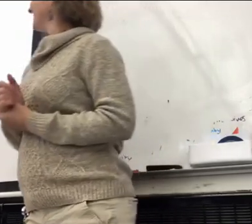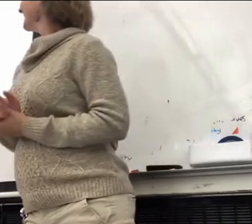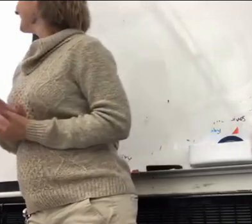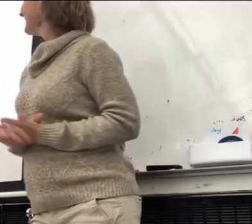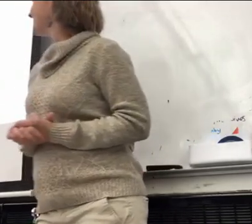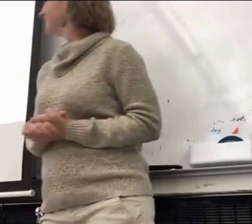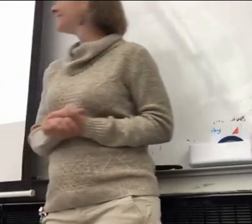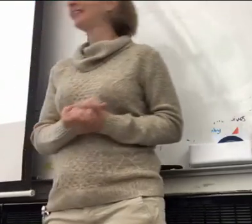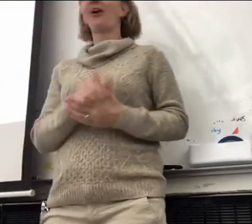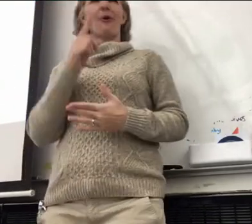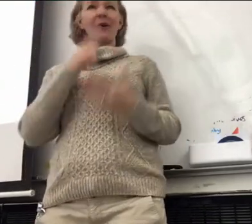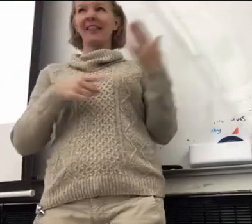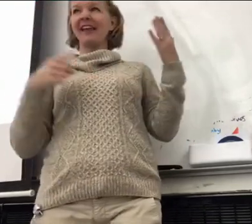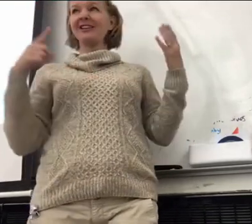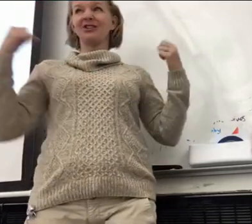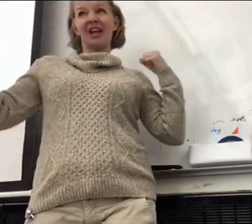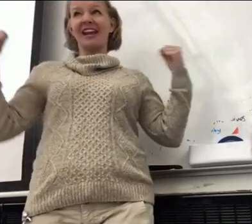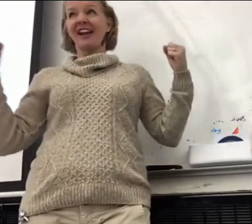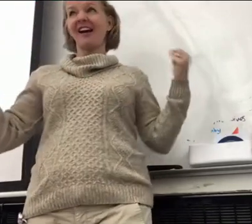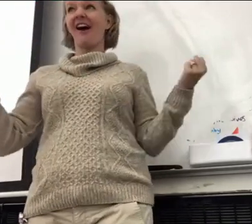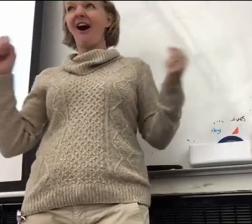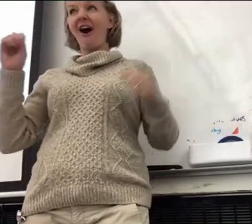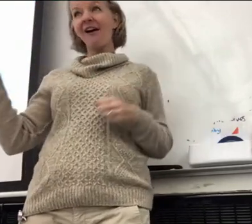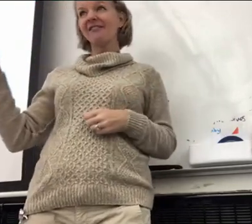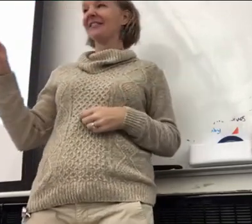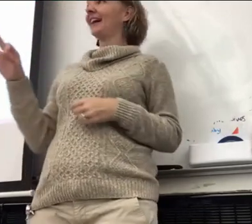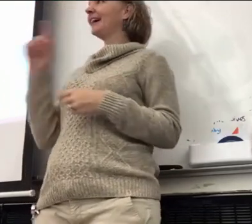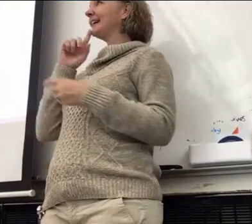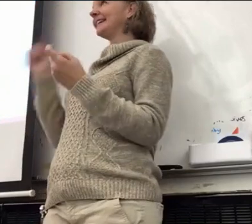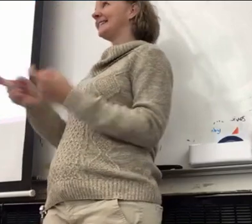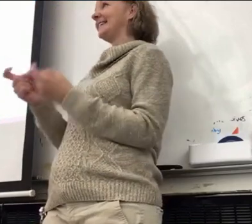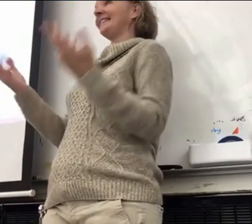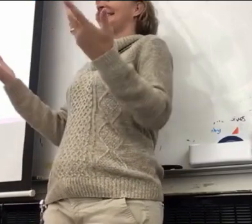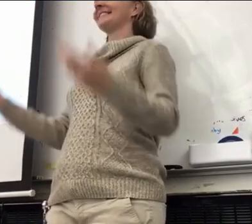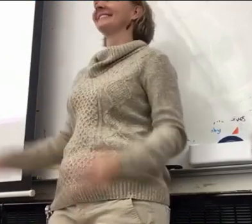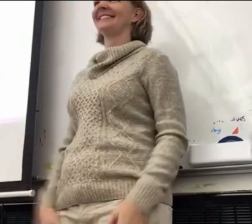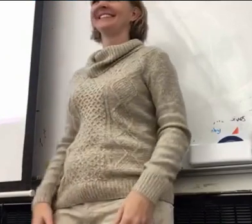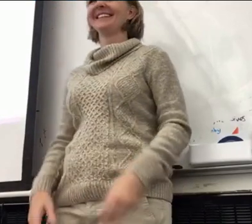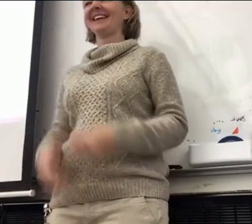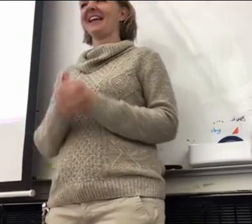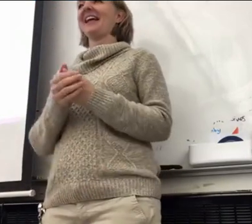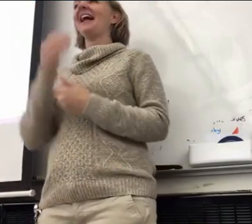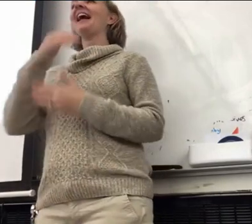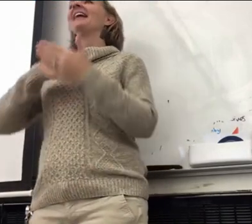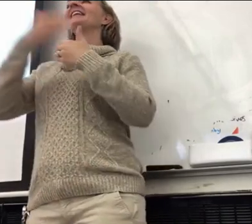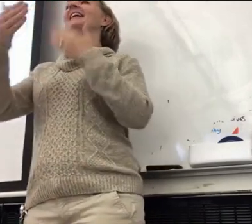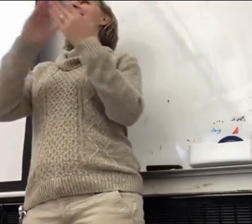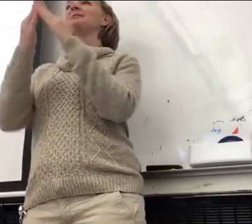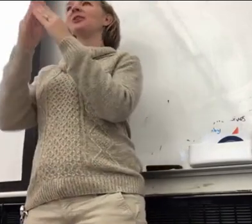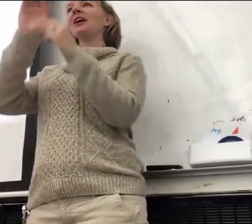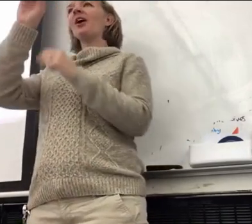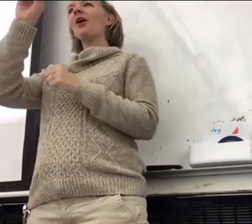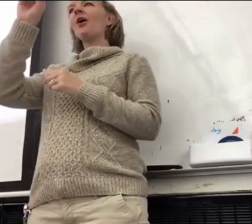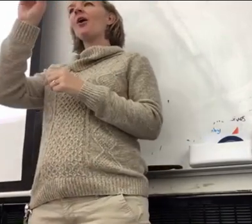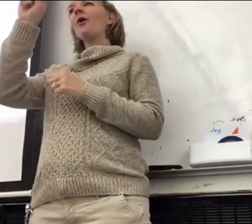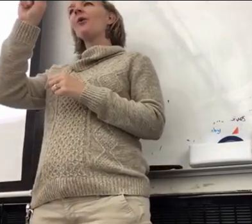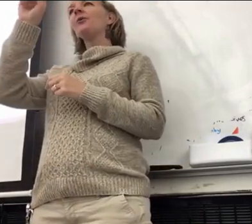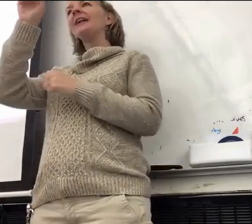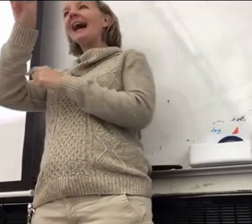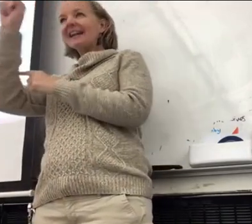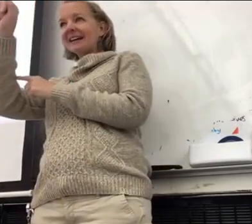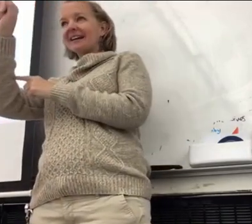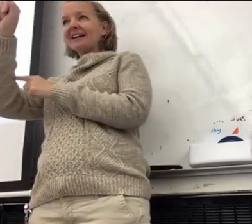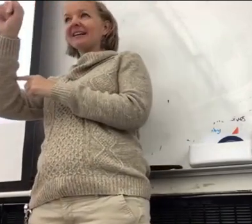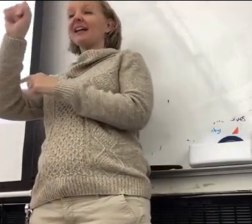Sure, sin. Okay? Alright, now, the next community is going to be the Oneida. Now, this is going to be why people